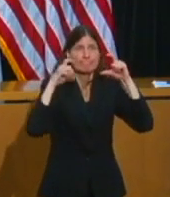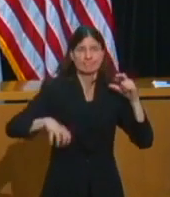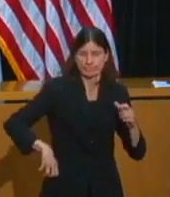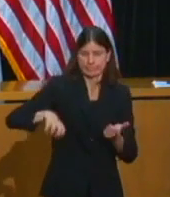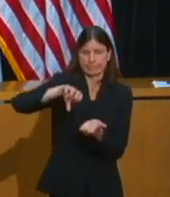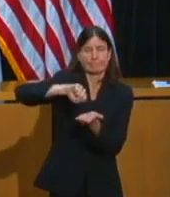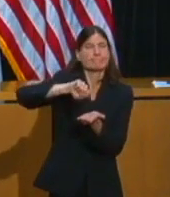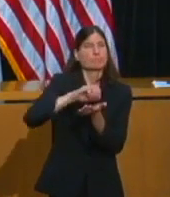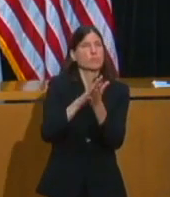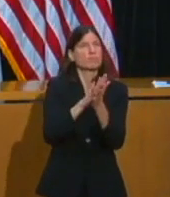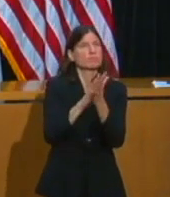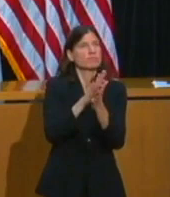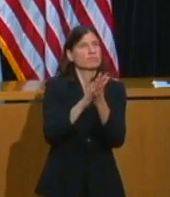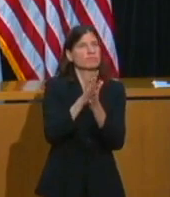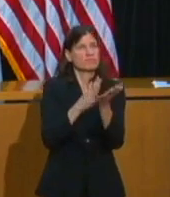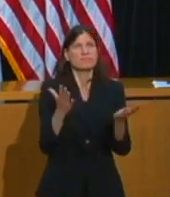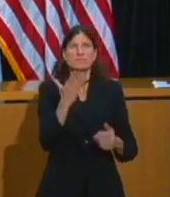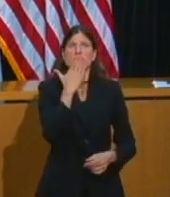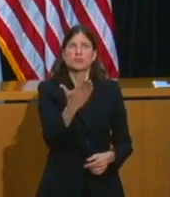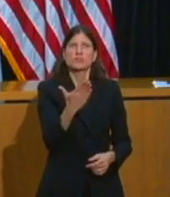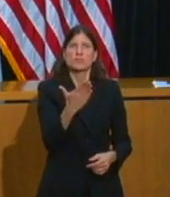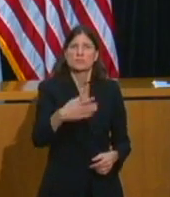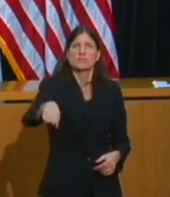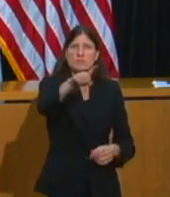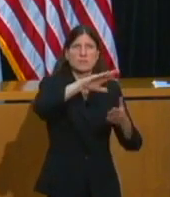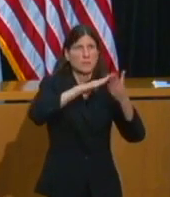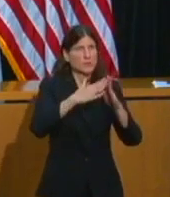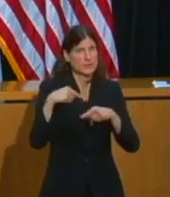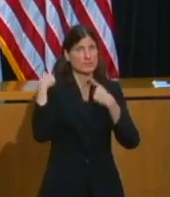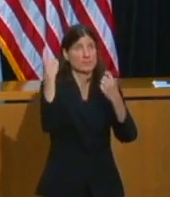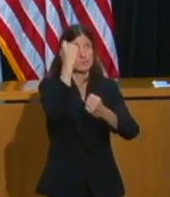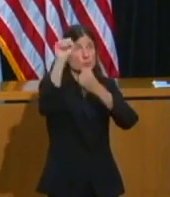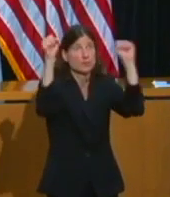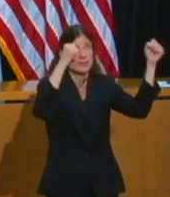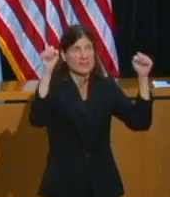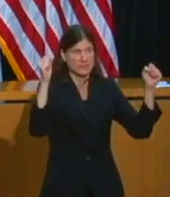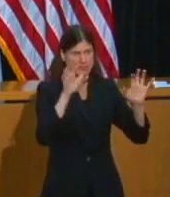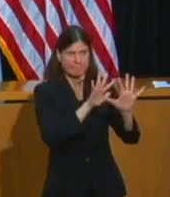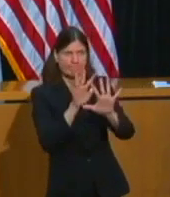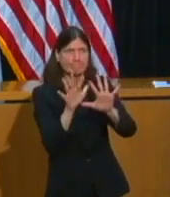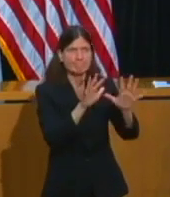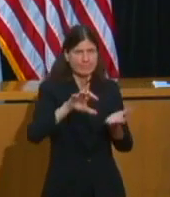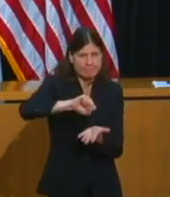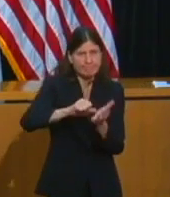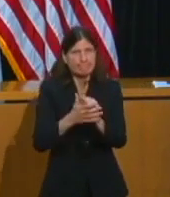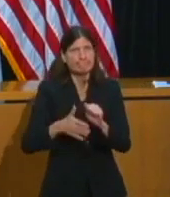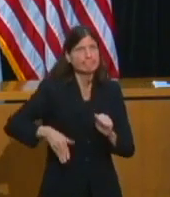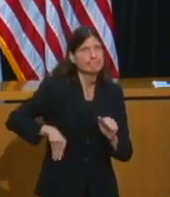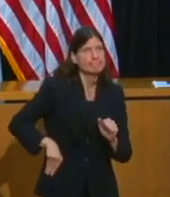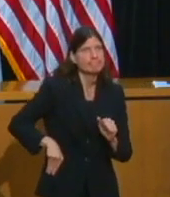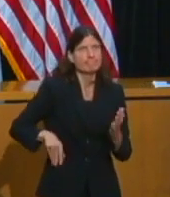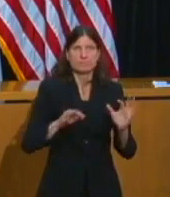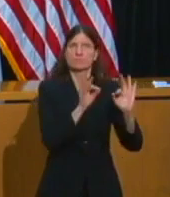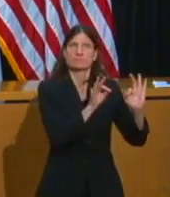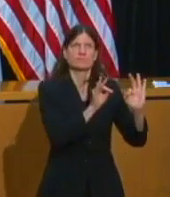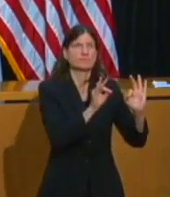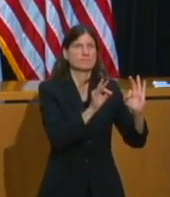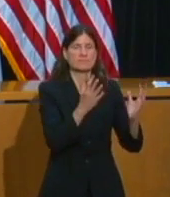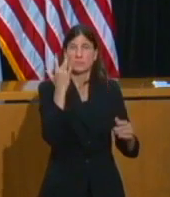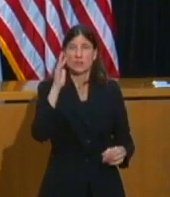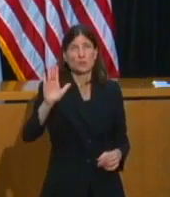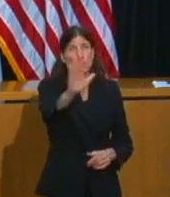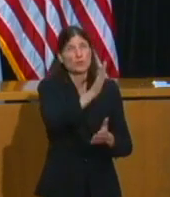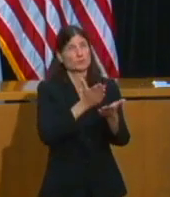I said in my remarks, this is a balancing act between giving people the right to speak up about what they believe and at the same